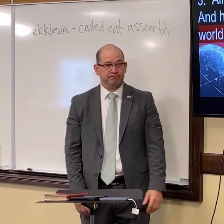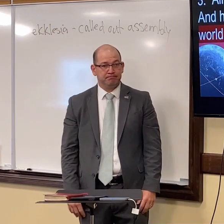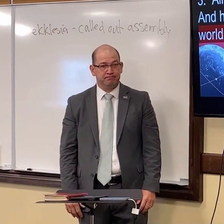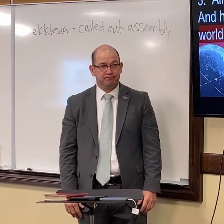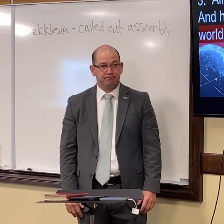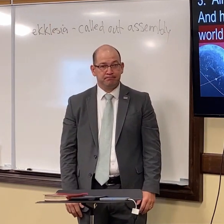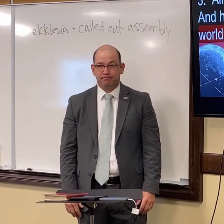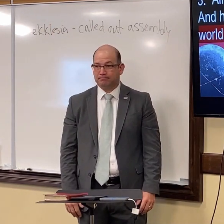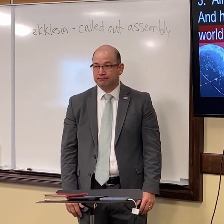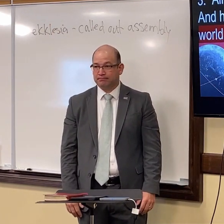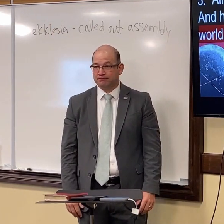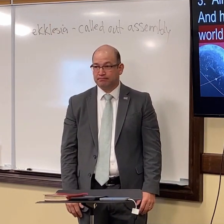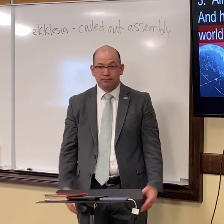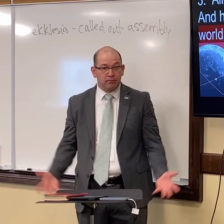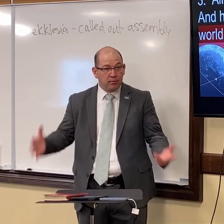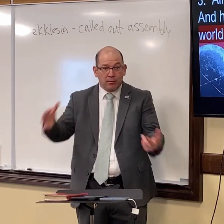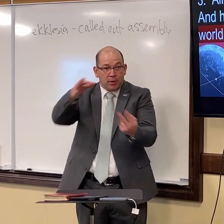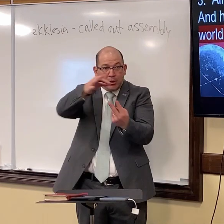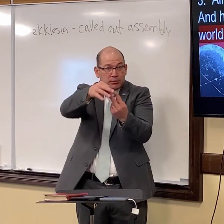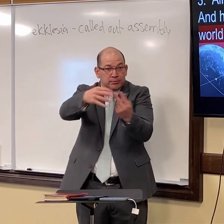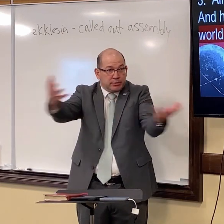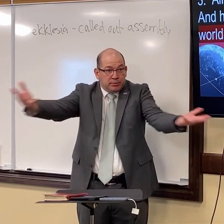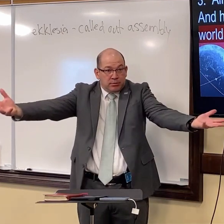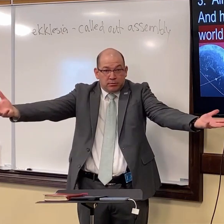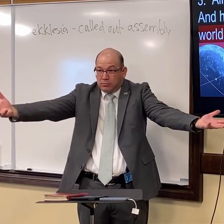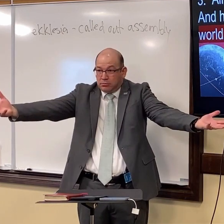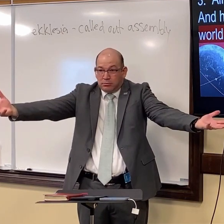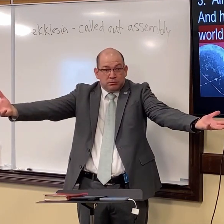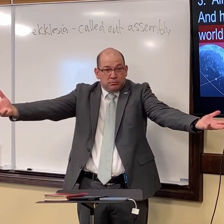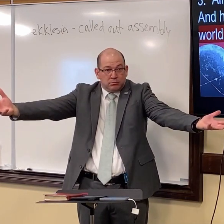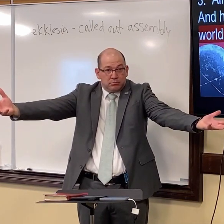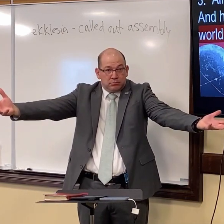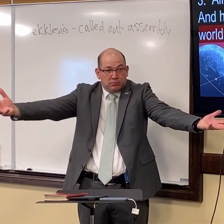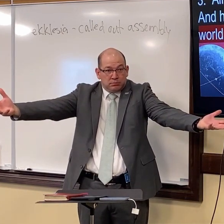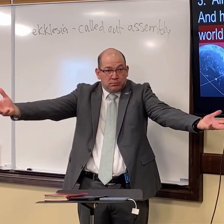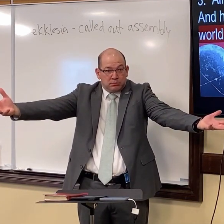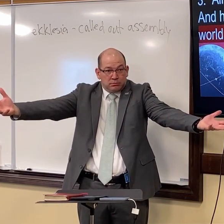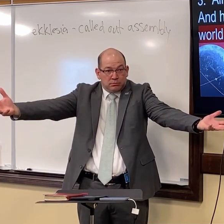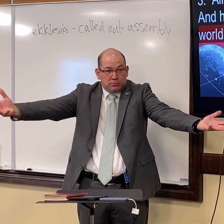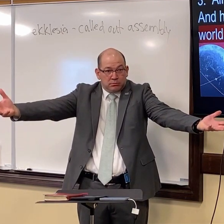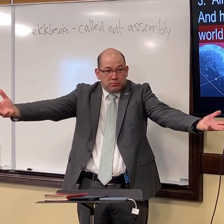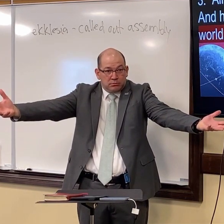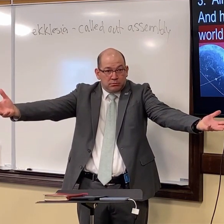doing that, then you're in rebellion against God. Those are the two choices.